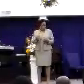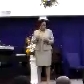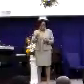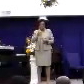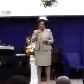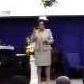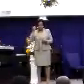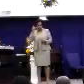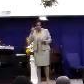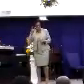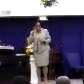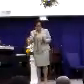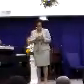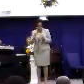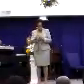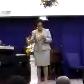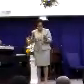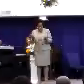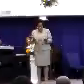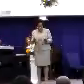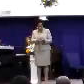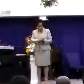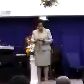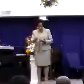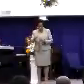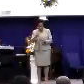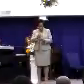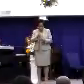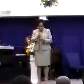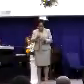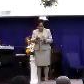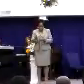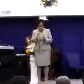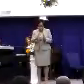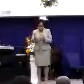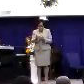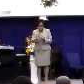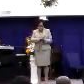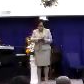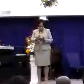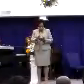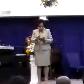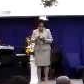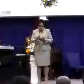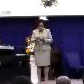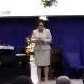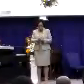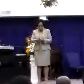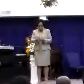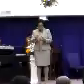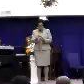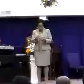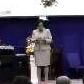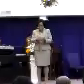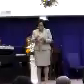So you got to get in His Word, and you got to sanctify yourself through His Word. You got to cleanse yourself through the washing of the Word. It's the